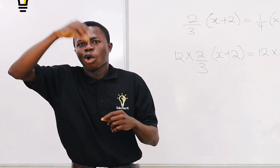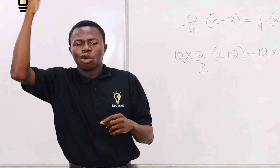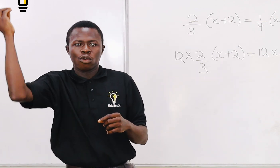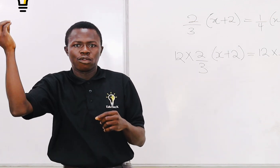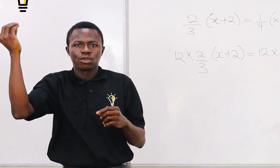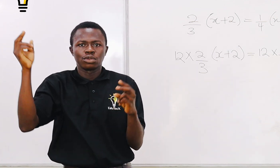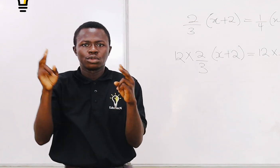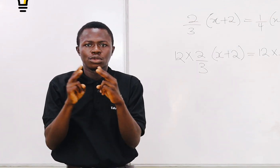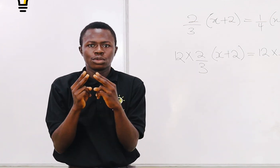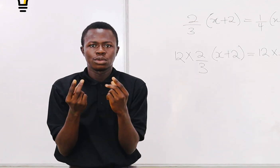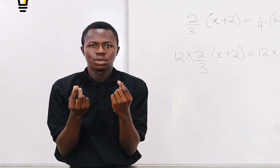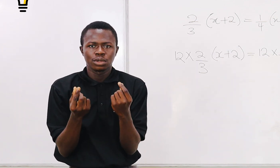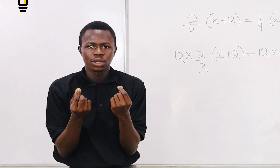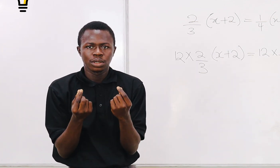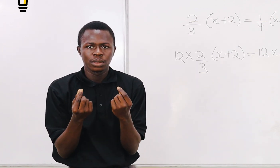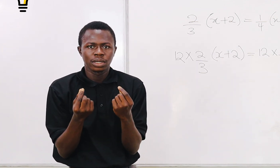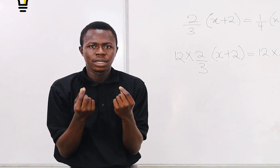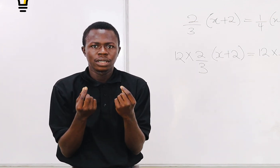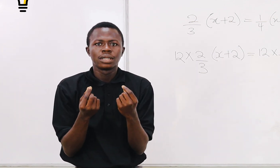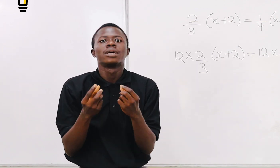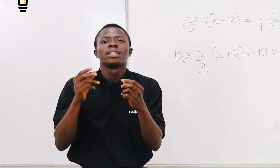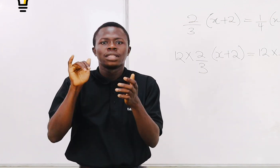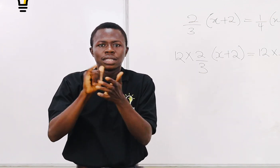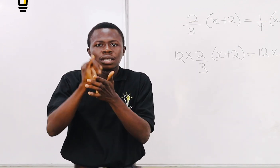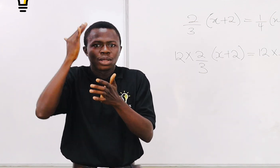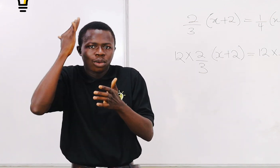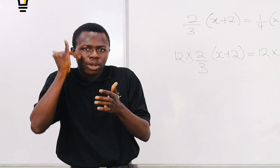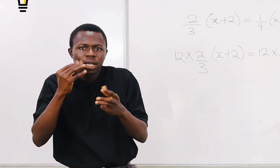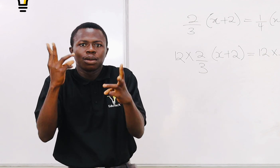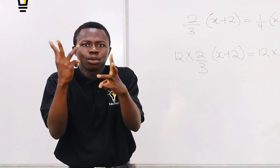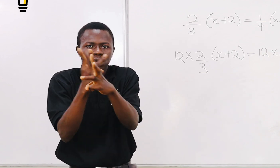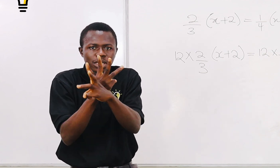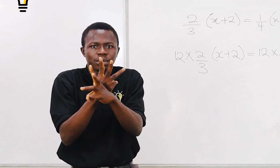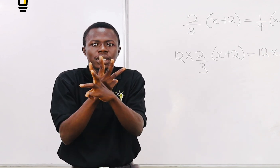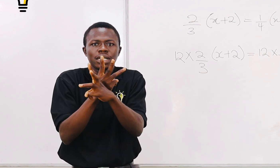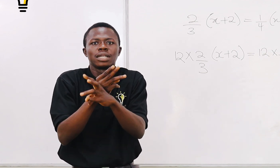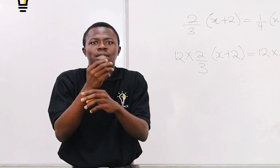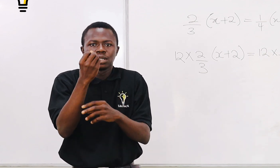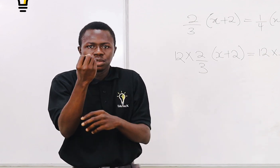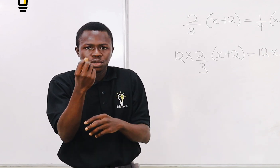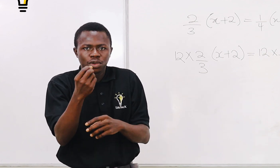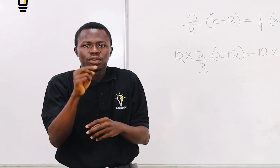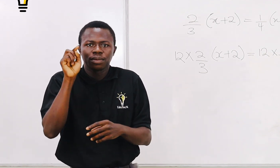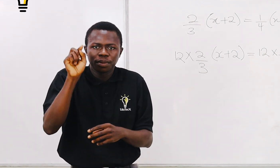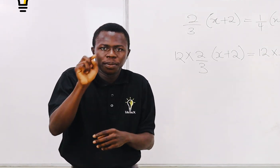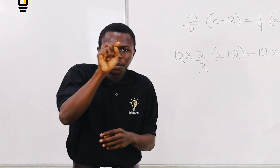We don't need the fractions in the expression. So that is why we multiplied 12 by